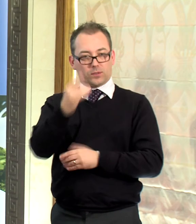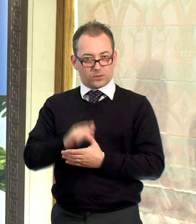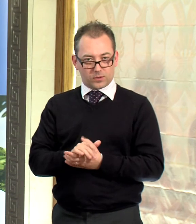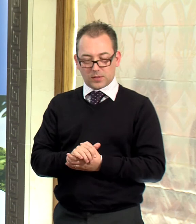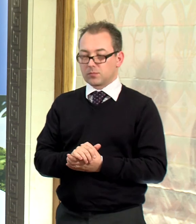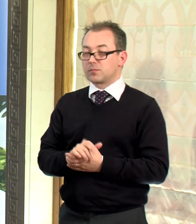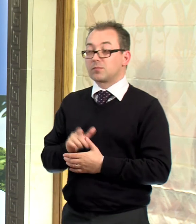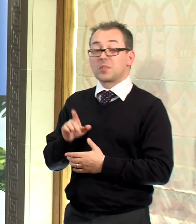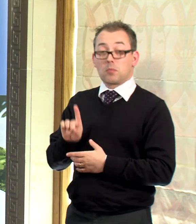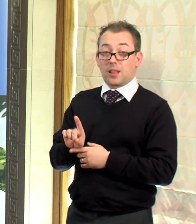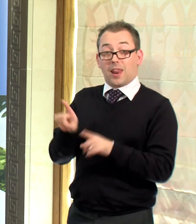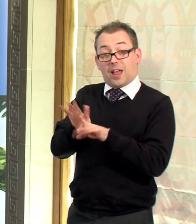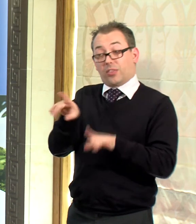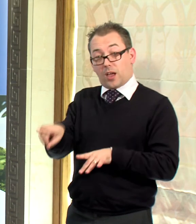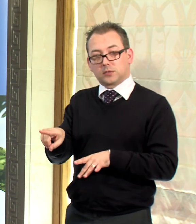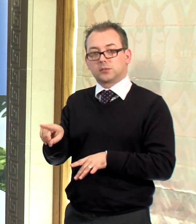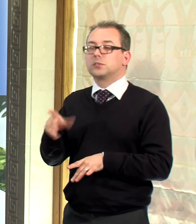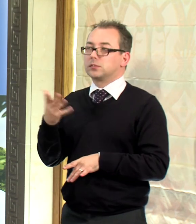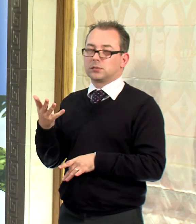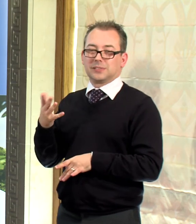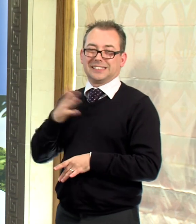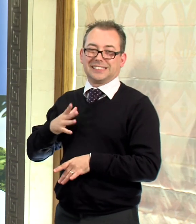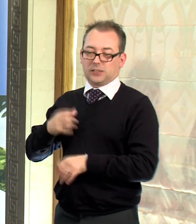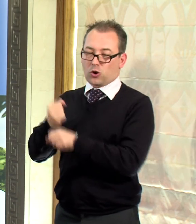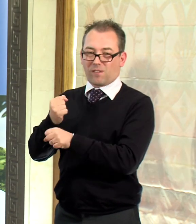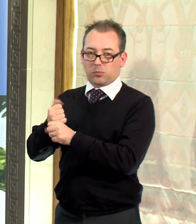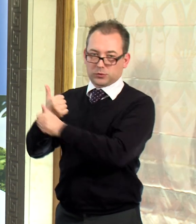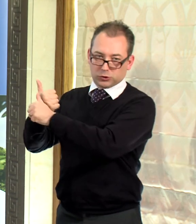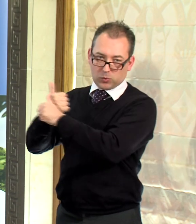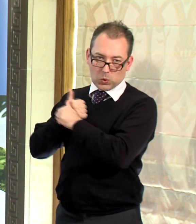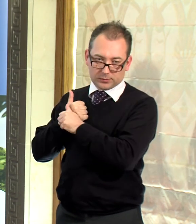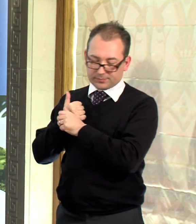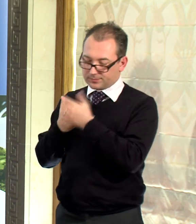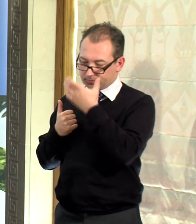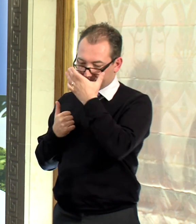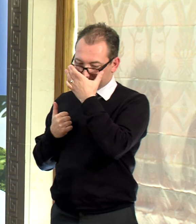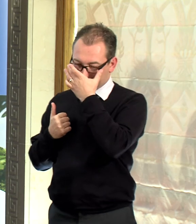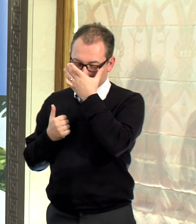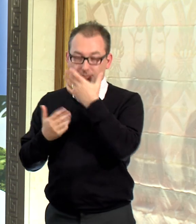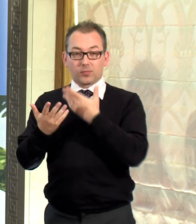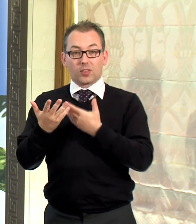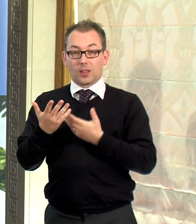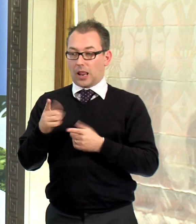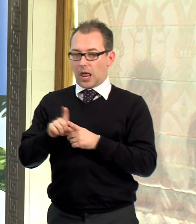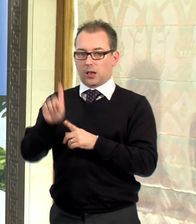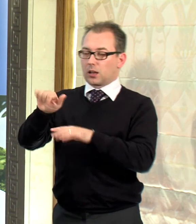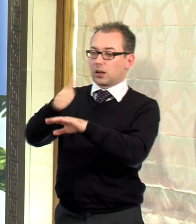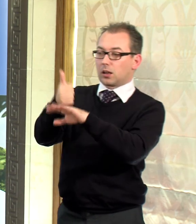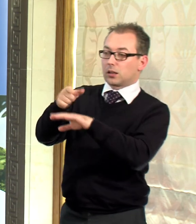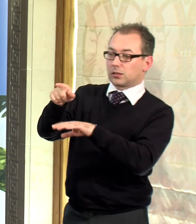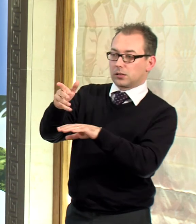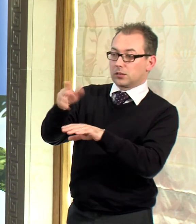Government support is fundamental to the success of this project. For example, in encouraging arts management